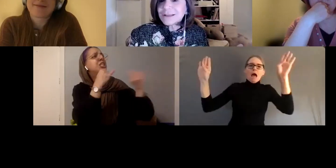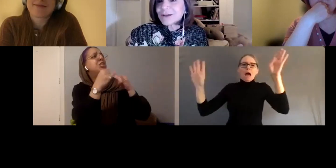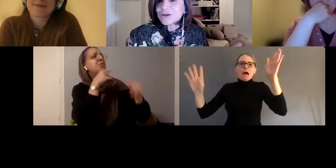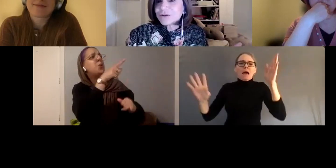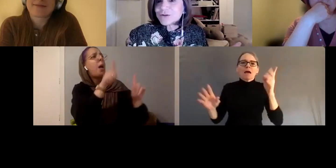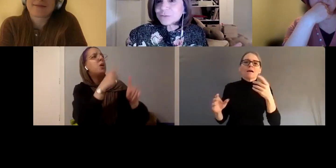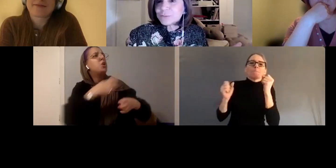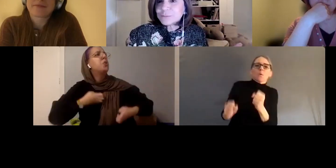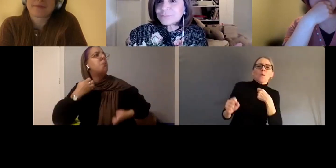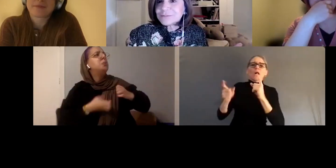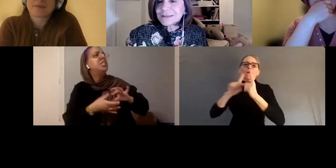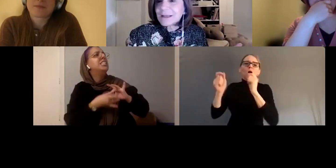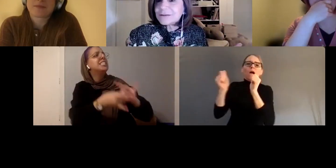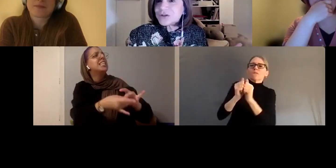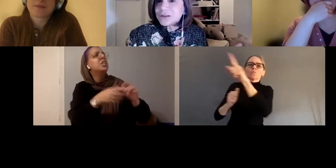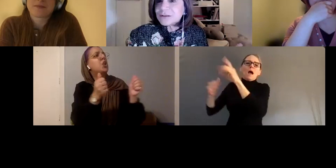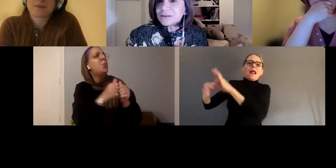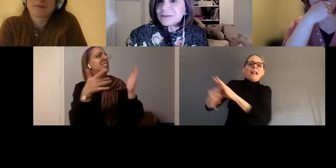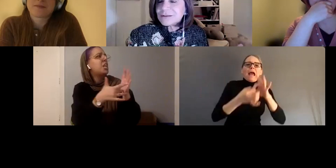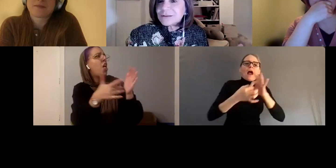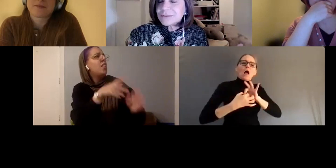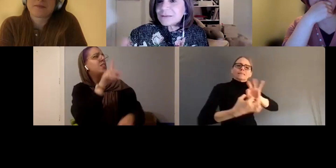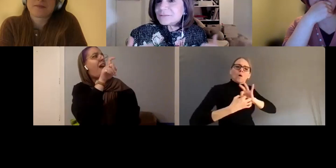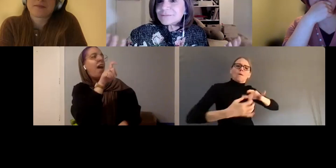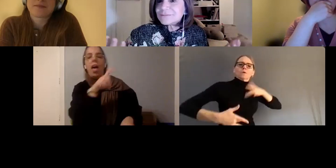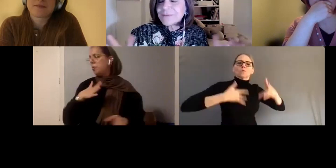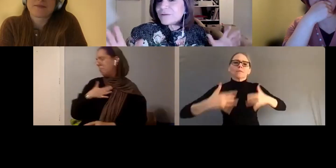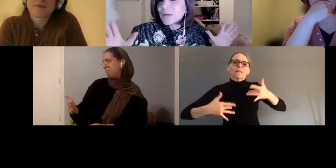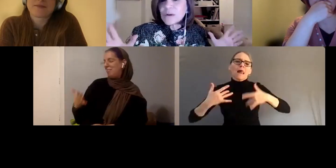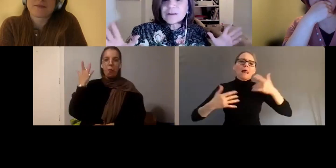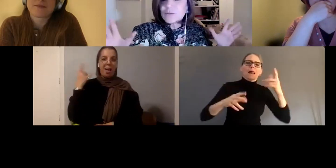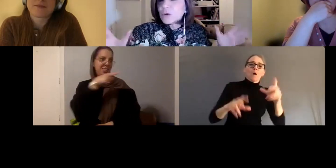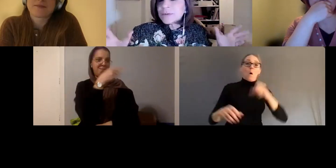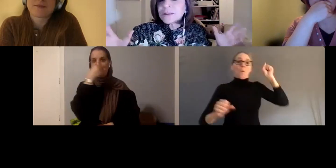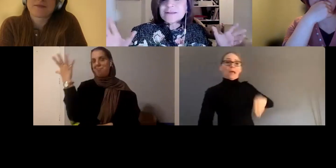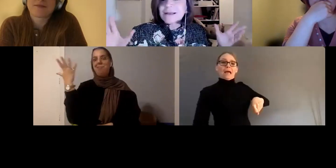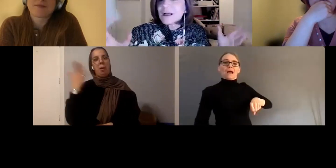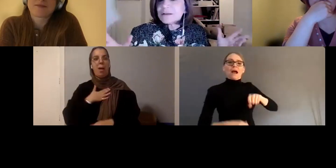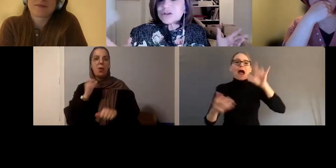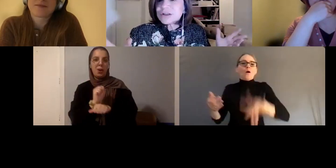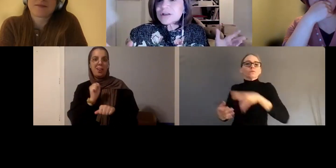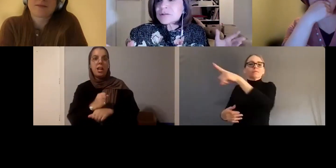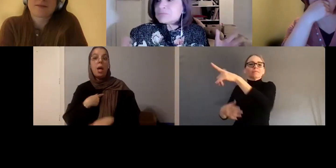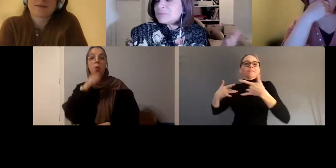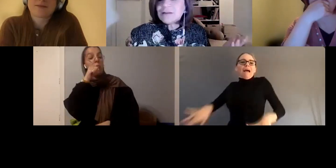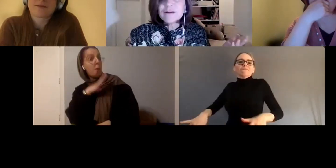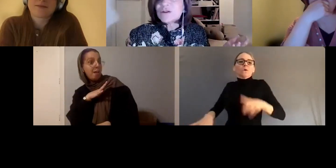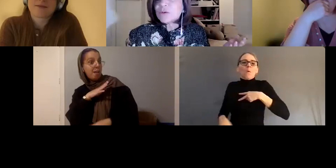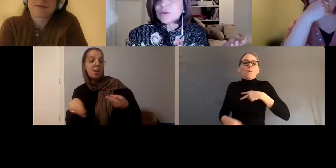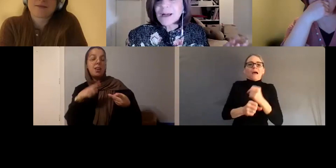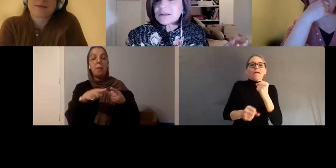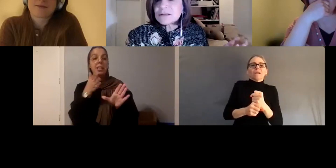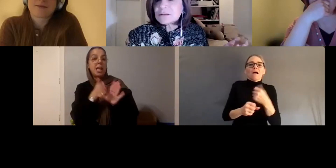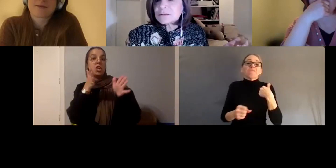emotional connection to technology? And there I was, a woman, a psychologist. He felt